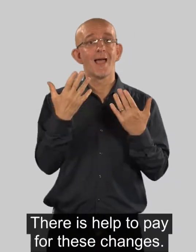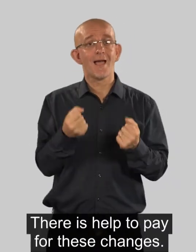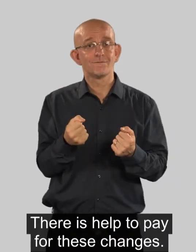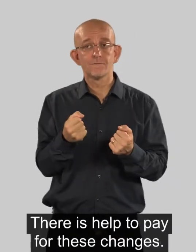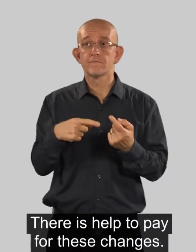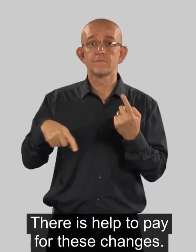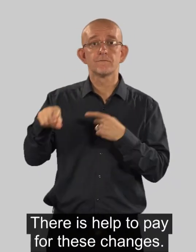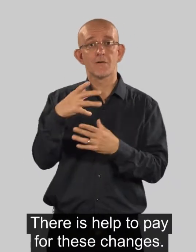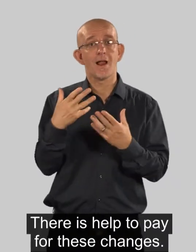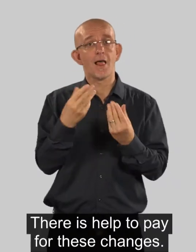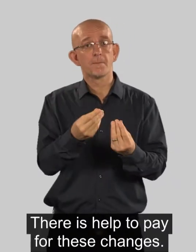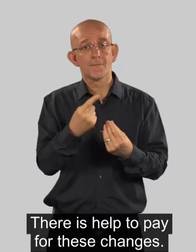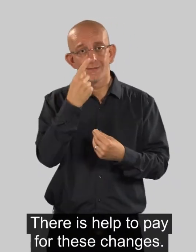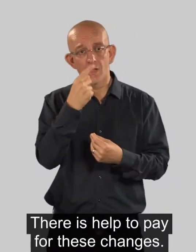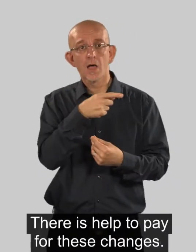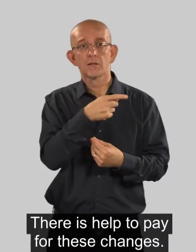There is help to pay for these changes.